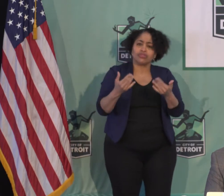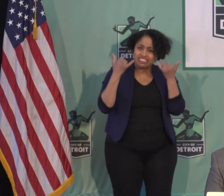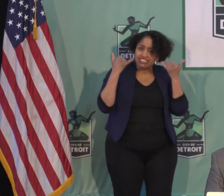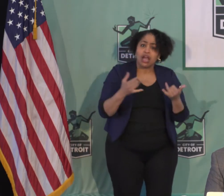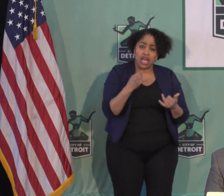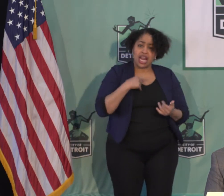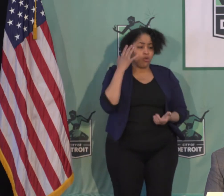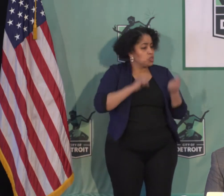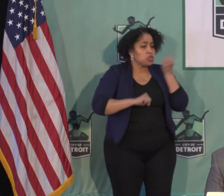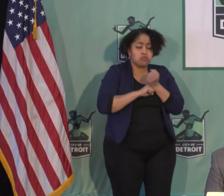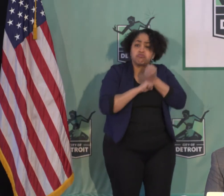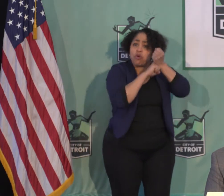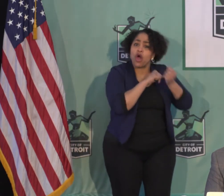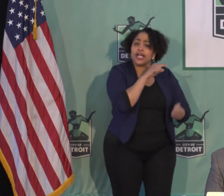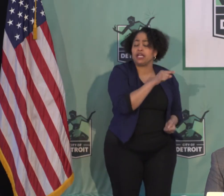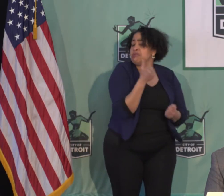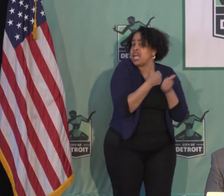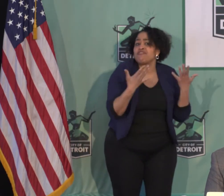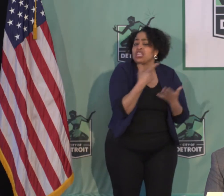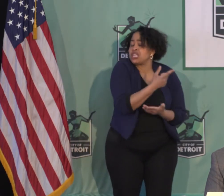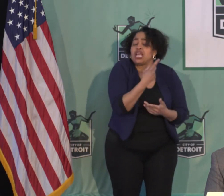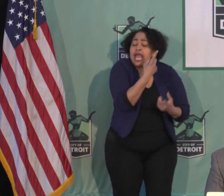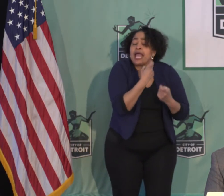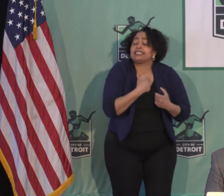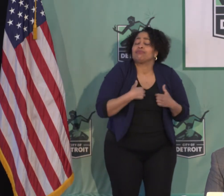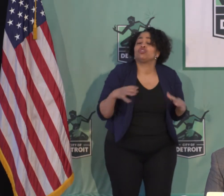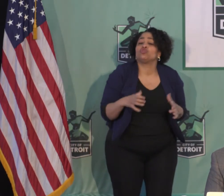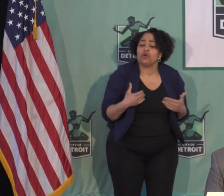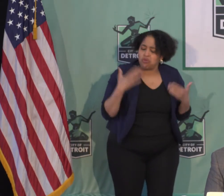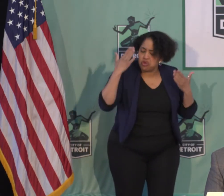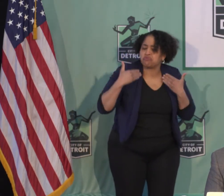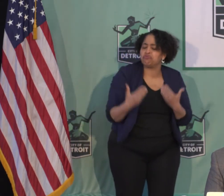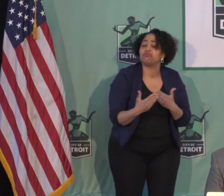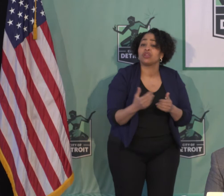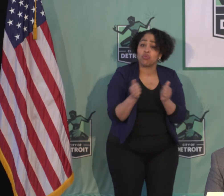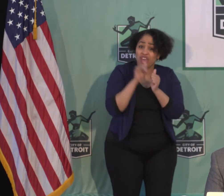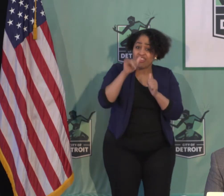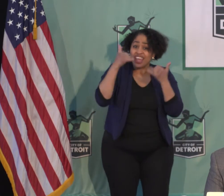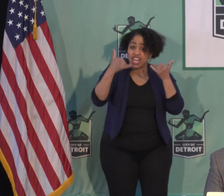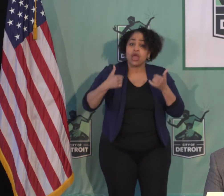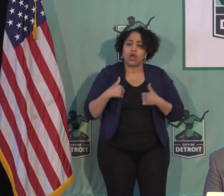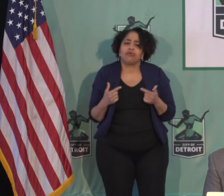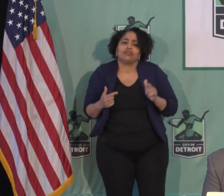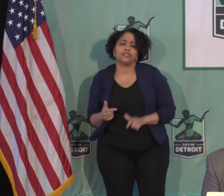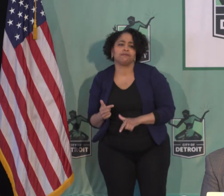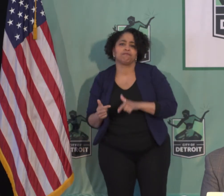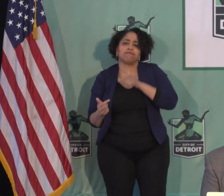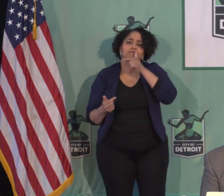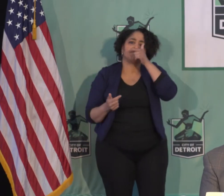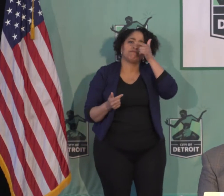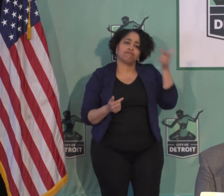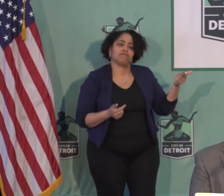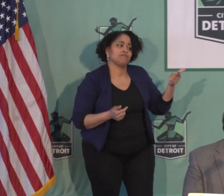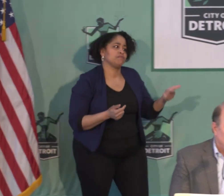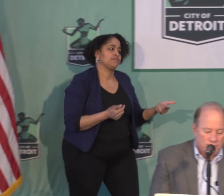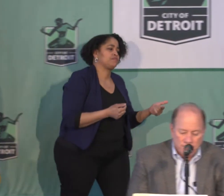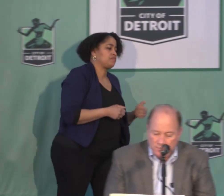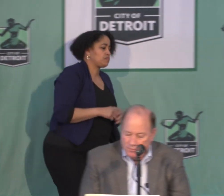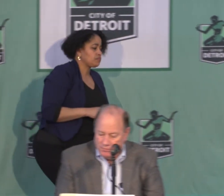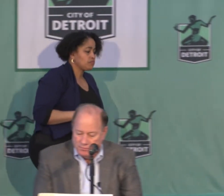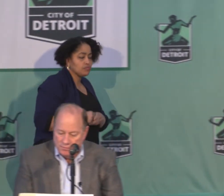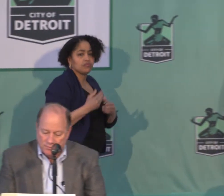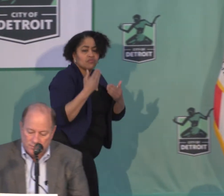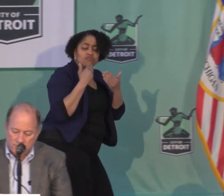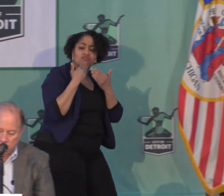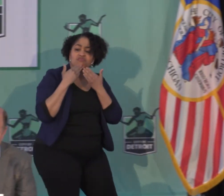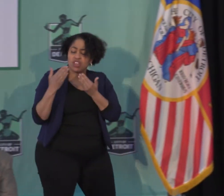going to back him in everything that he asks me to do. And with that, let me turn it over to Assistant Chief White. Thank you, Mr. Mayor. Good